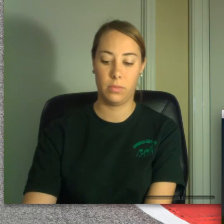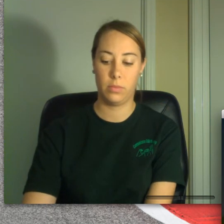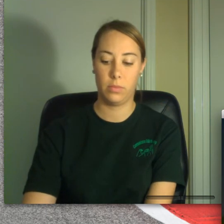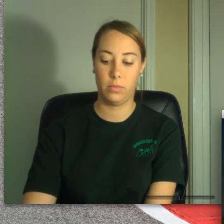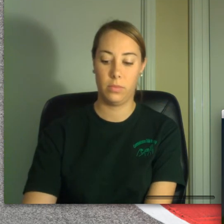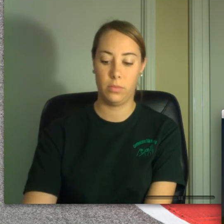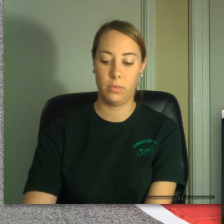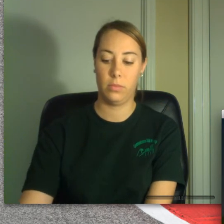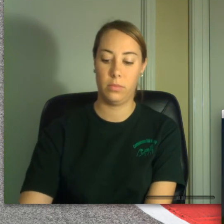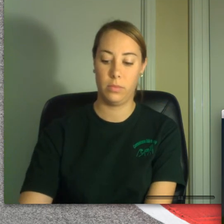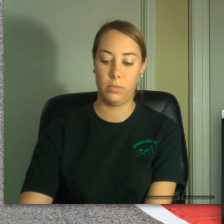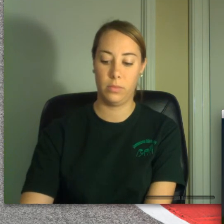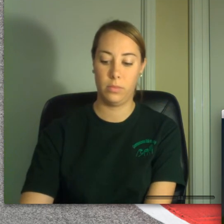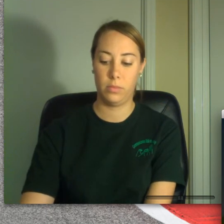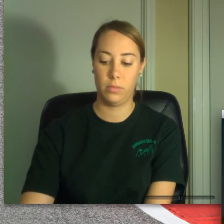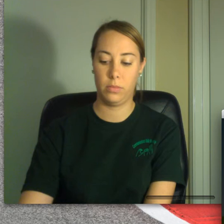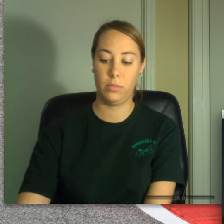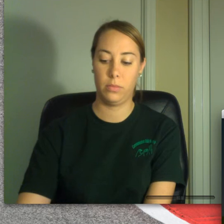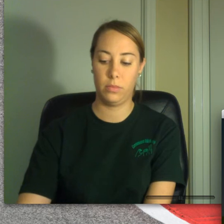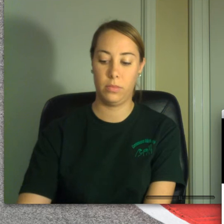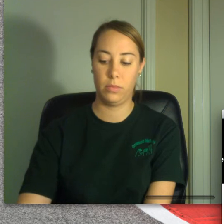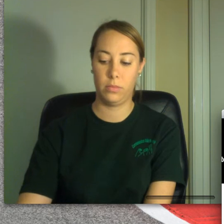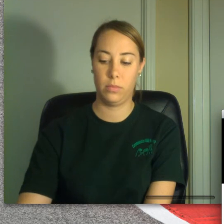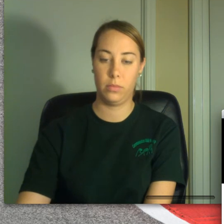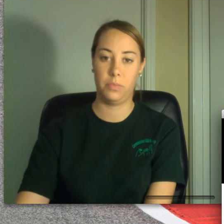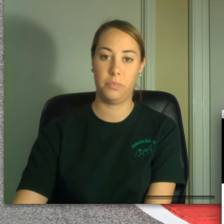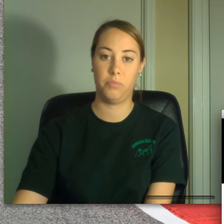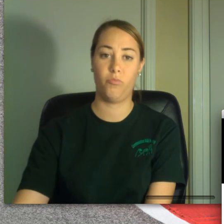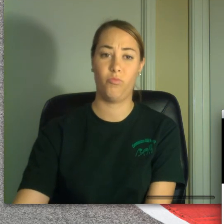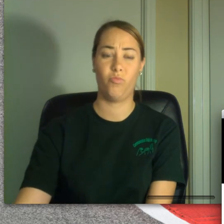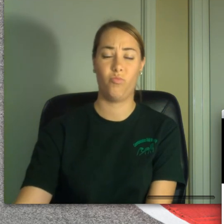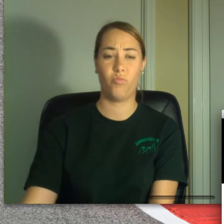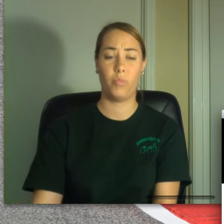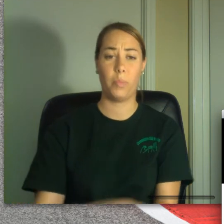water, nutrients, soil, etc.